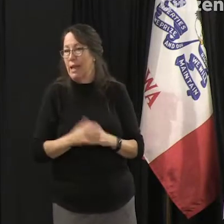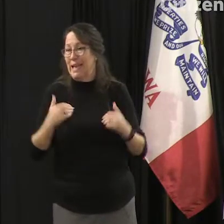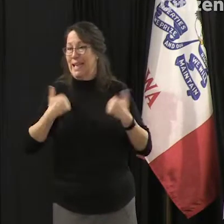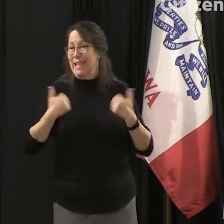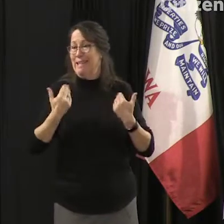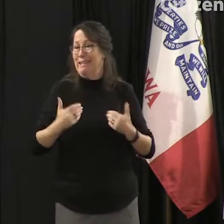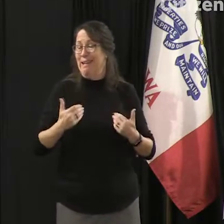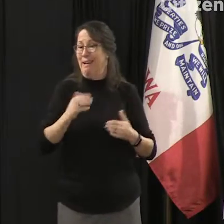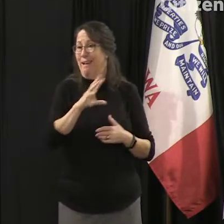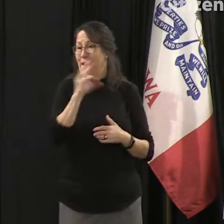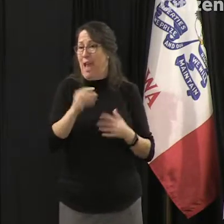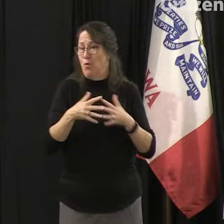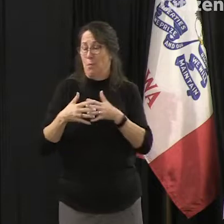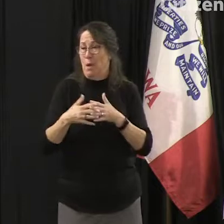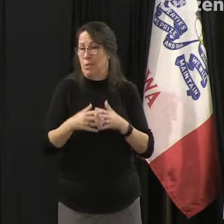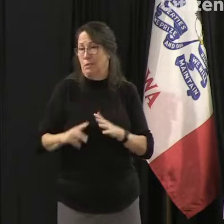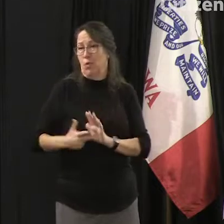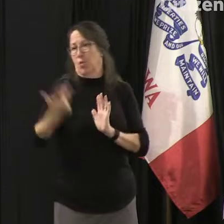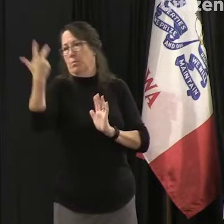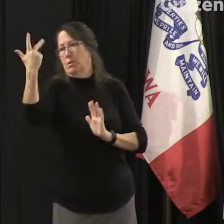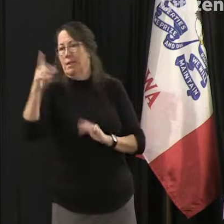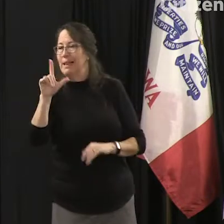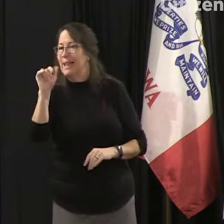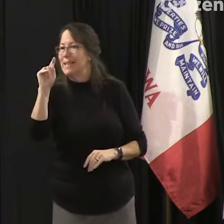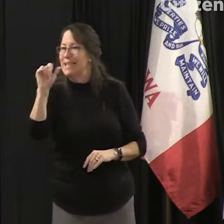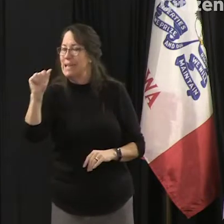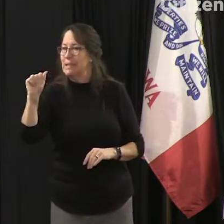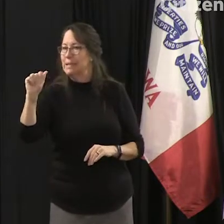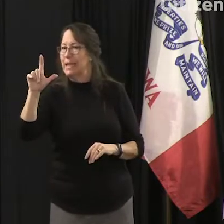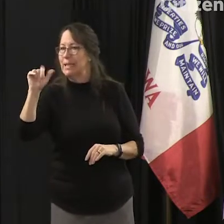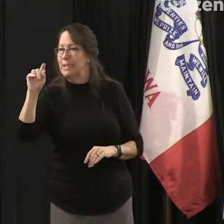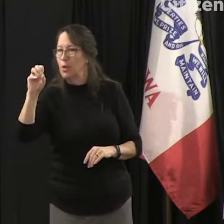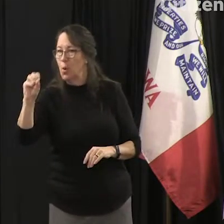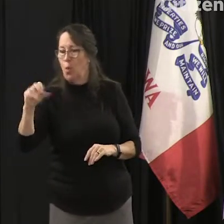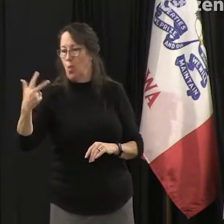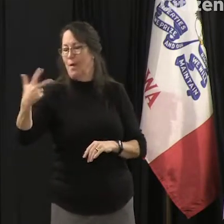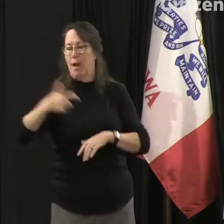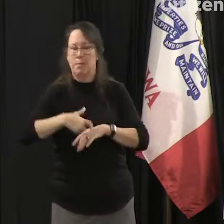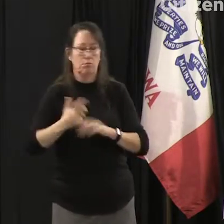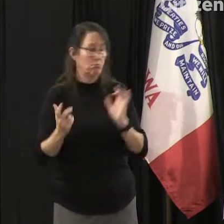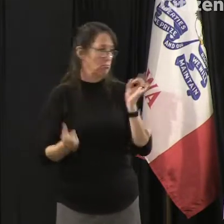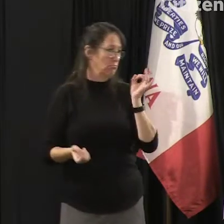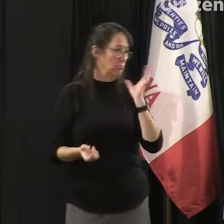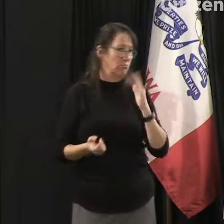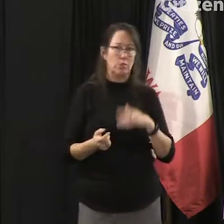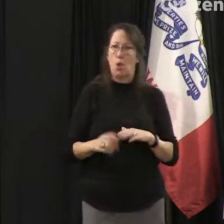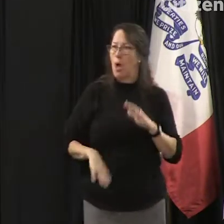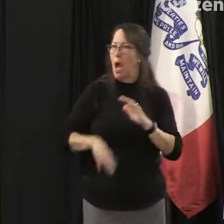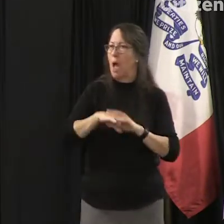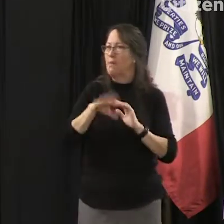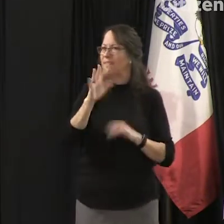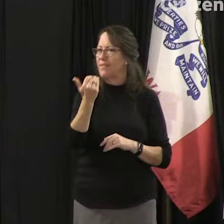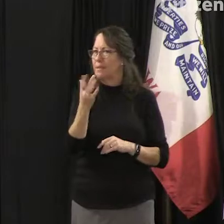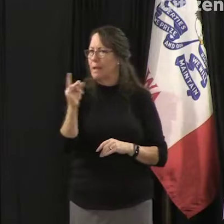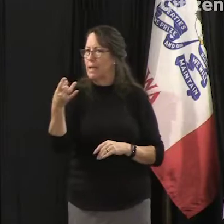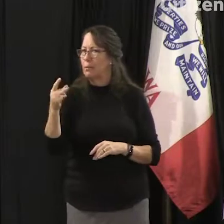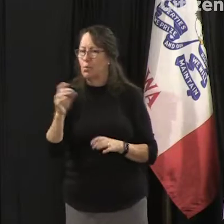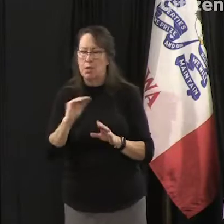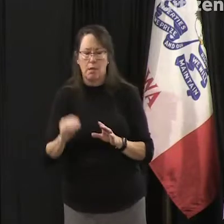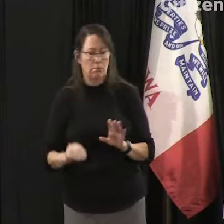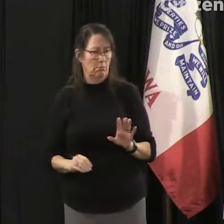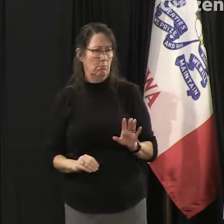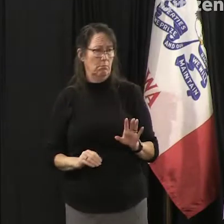young African Americans, 3 times that much. Among Latinos and Latinas, maybe 3 times that much. So figure up 15-18%. People